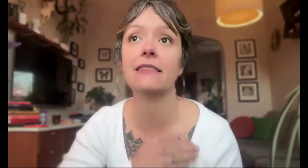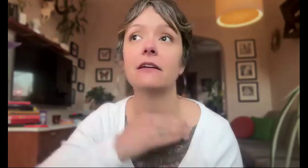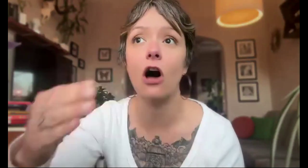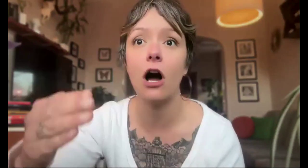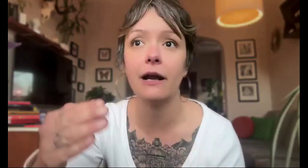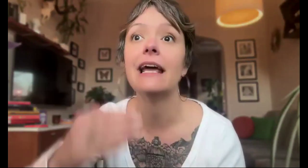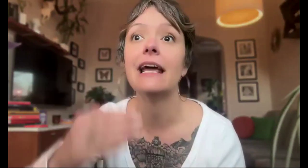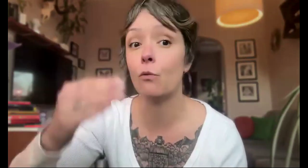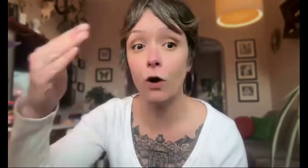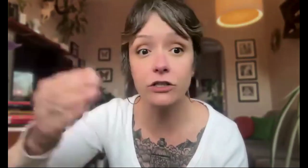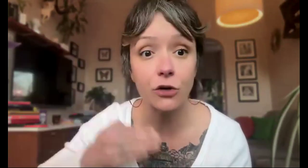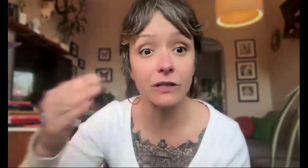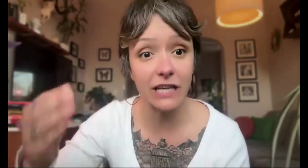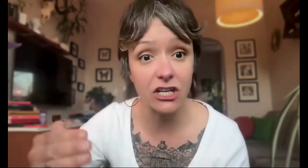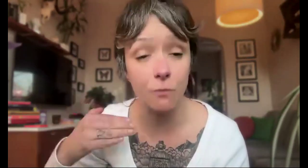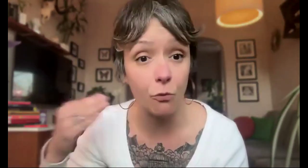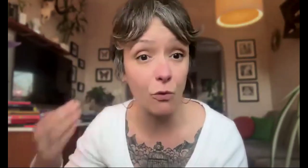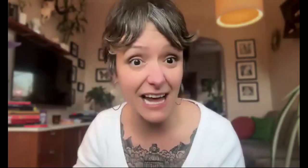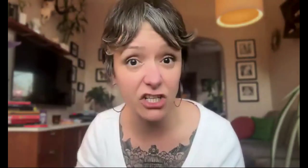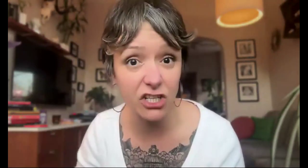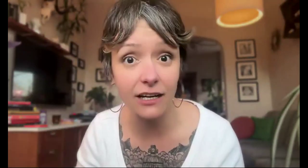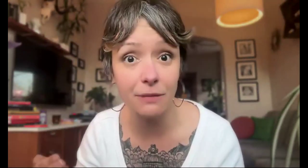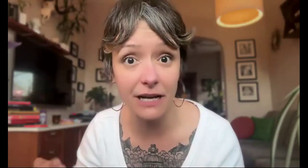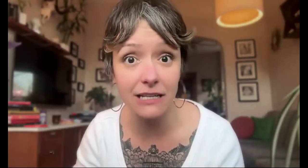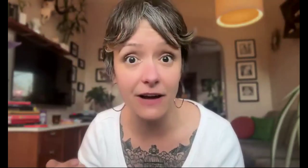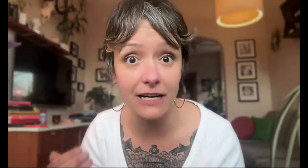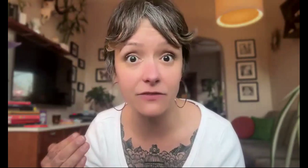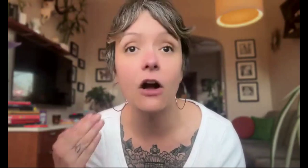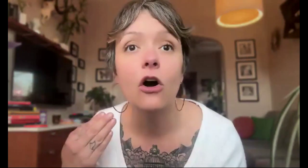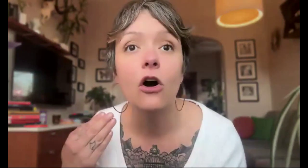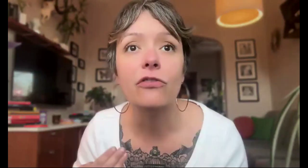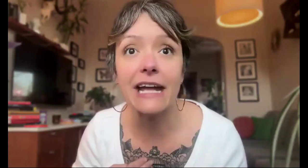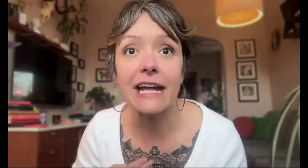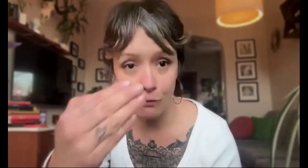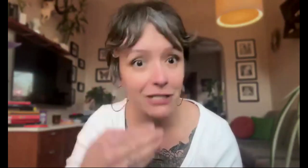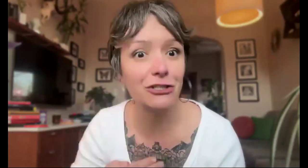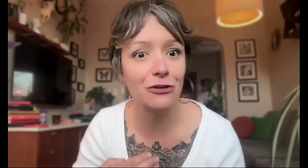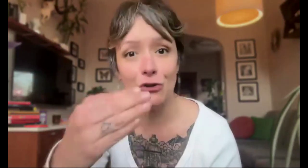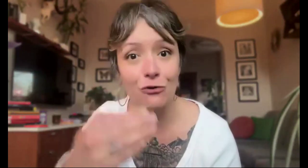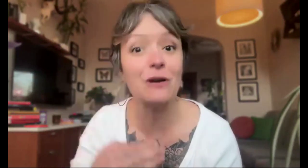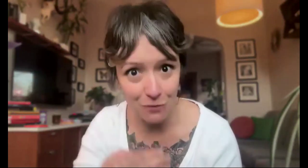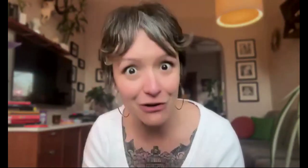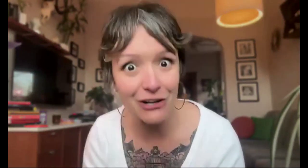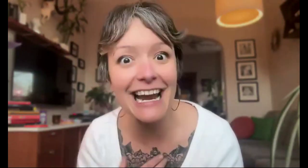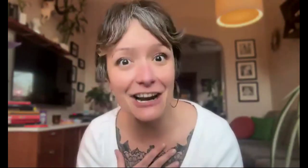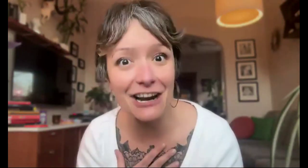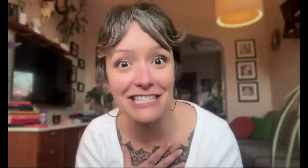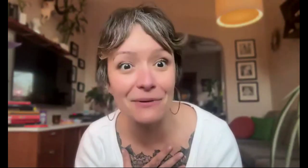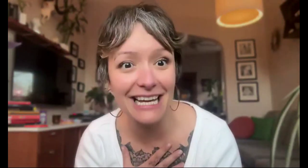And then in the long run, it works on your relationship with that child because of the fact of like, they trust you, you can communicate and understand